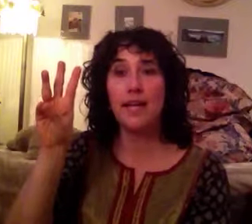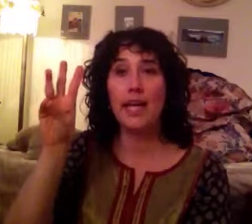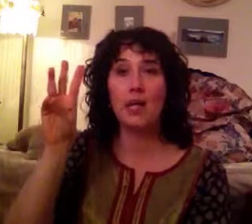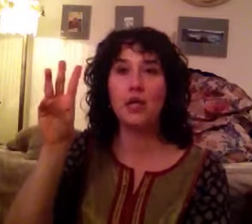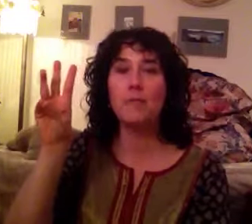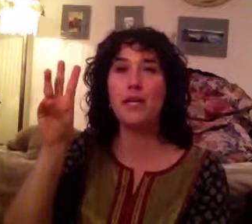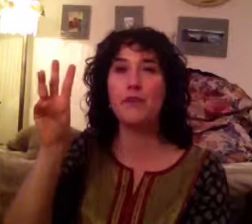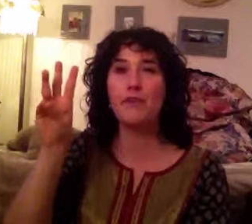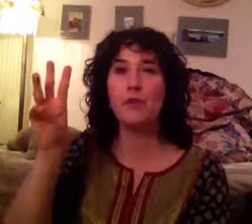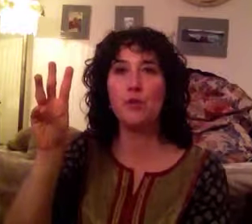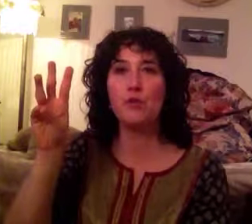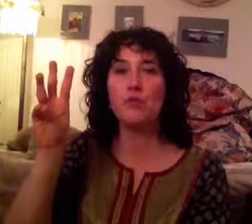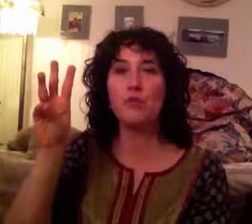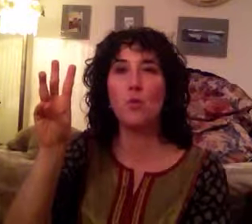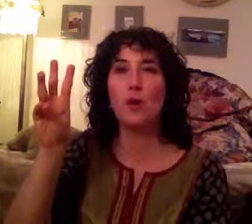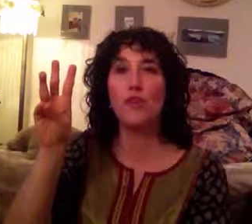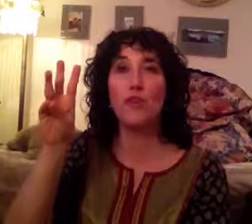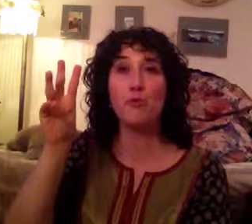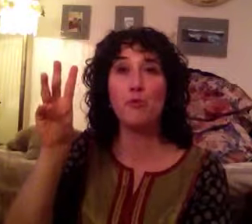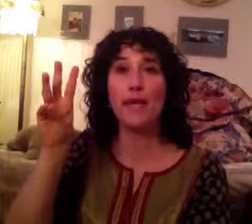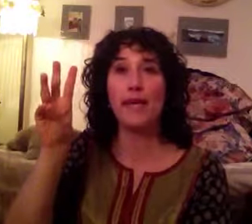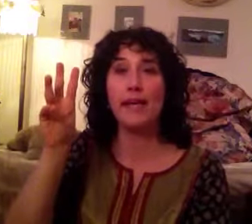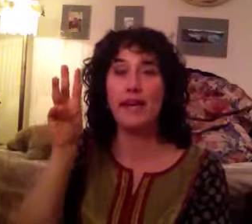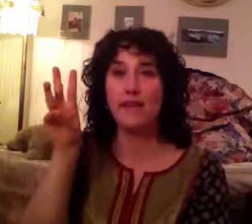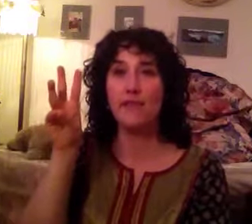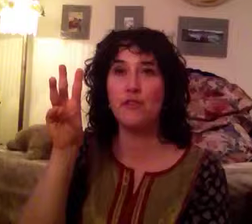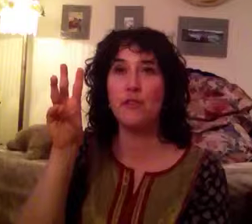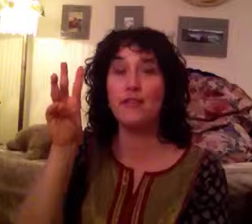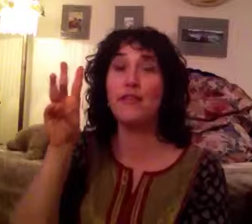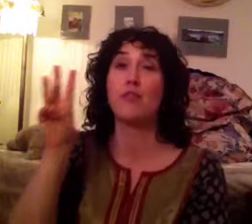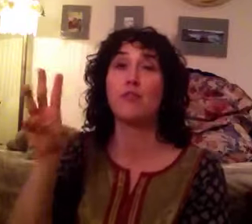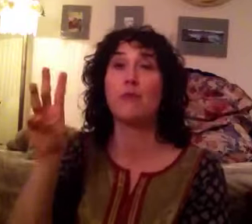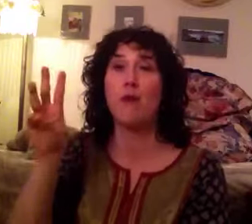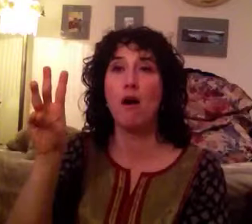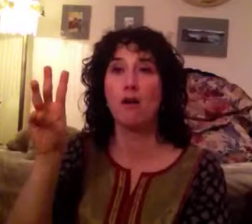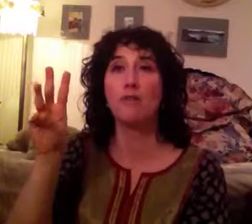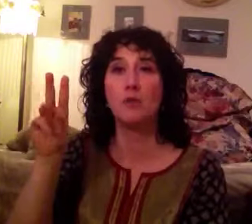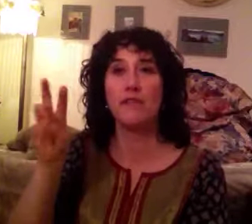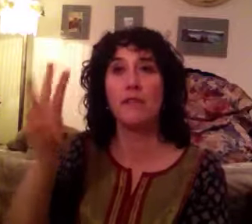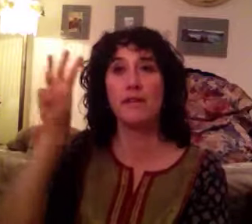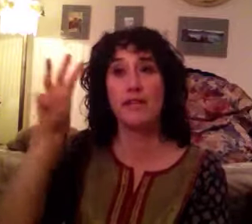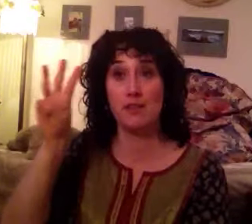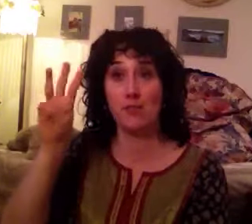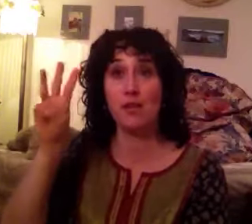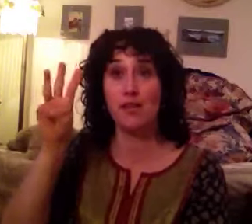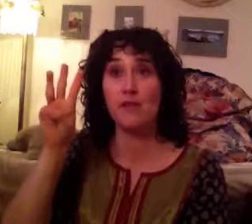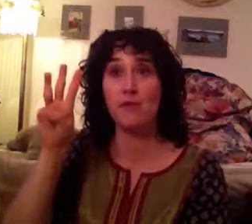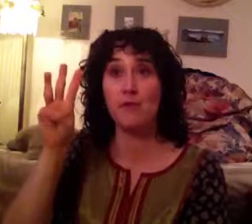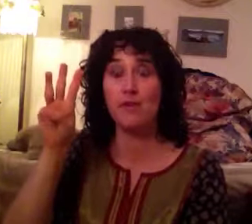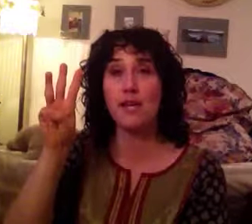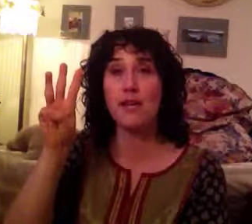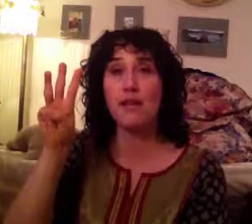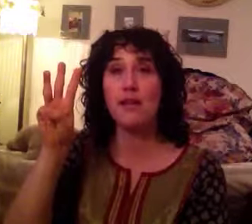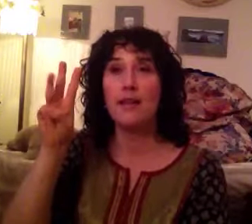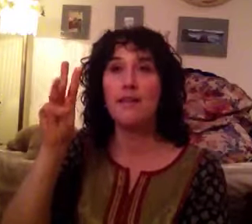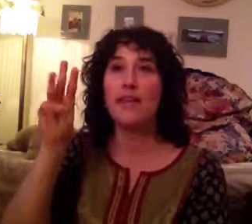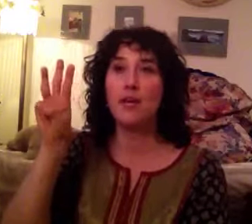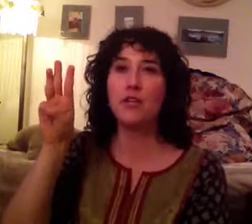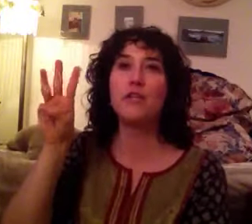it could be confused with 3 if you did the 3 wrong. So if somebody did this for 3, they could